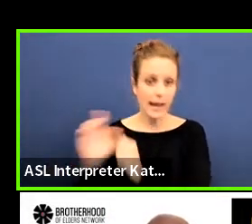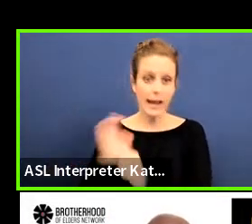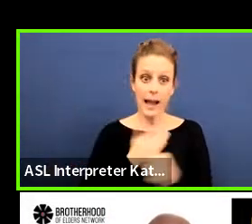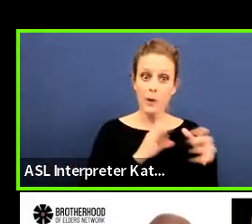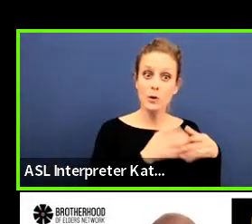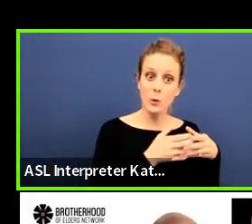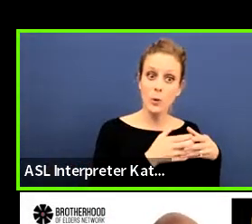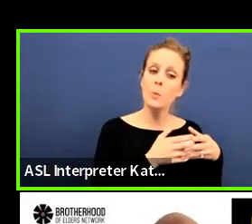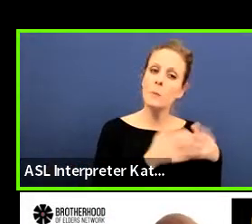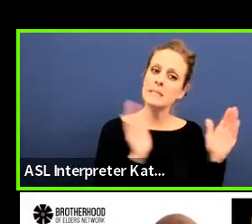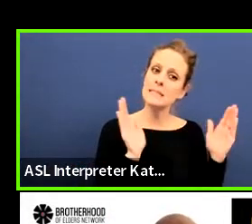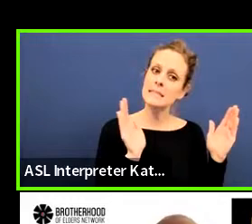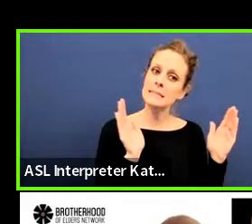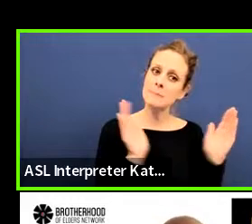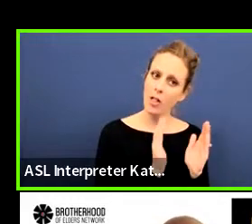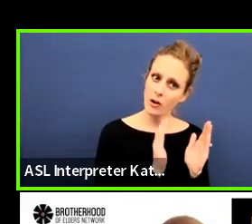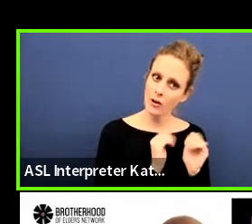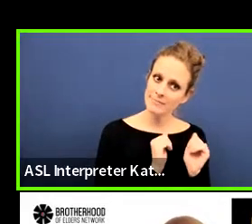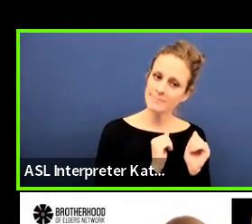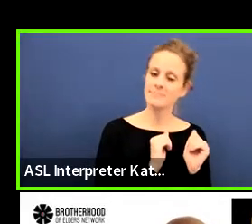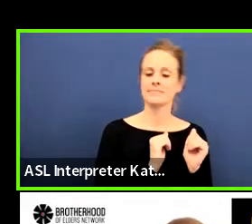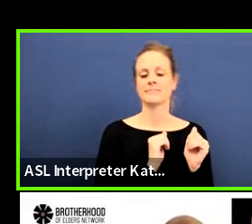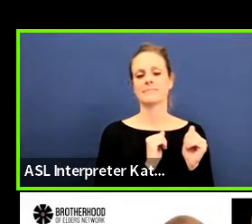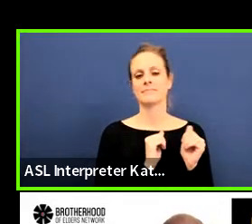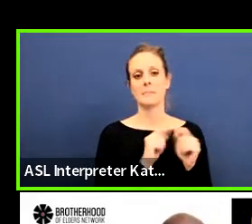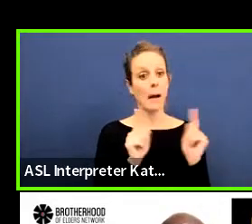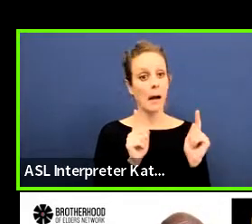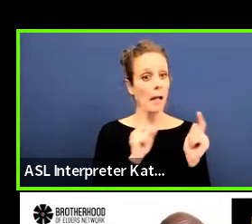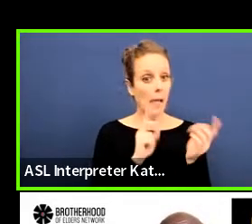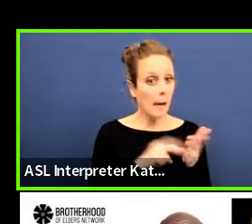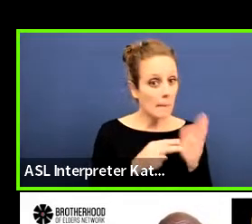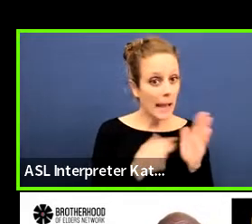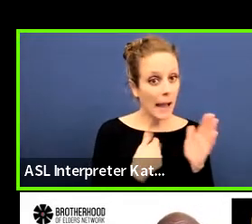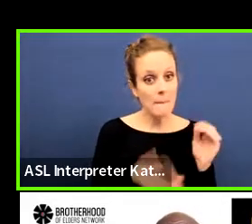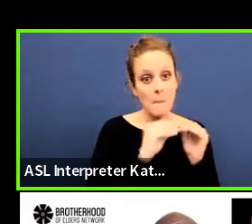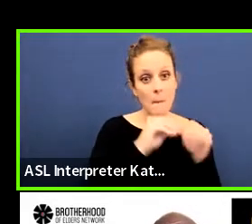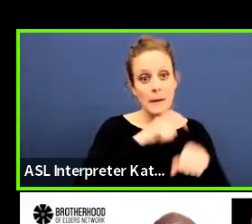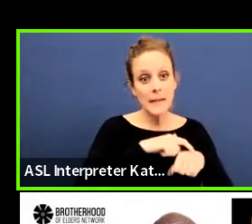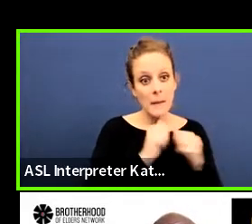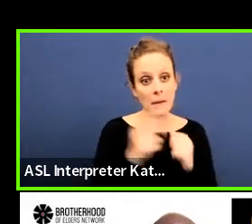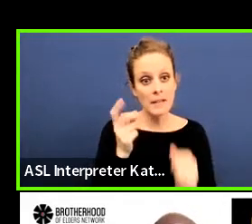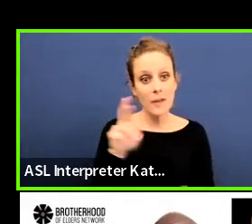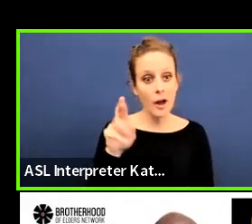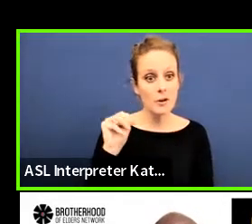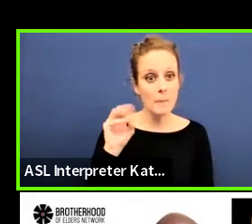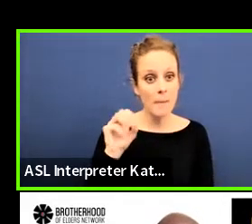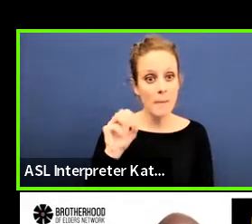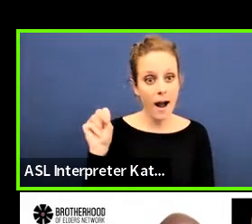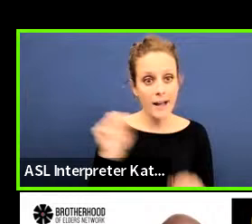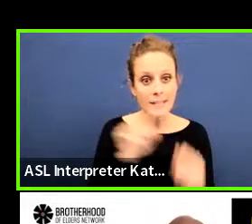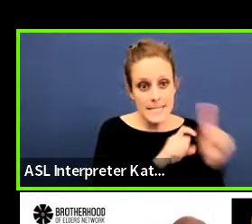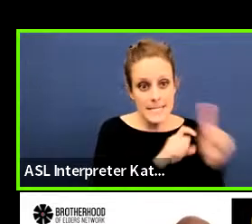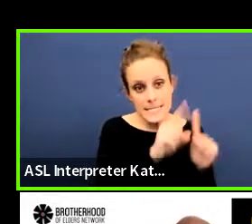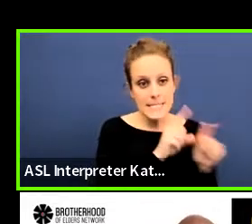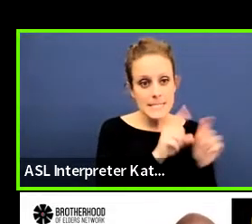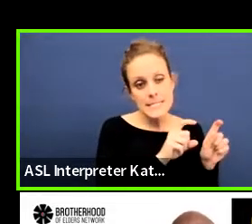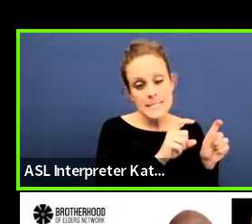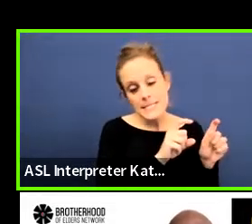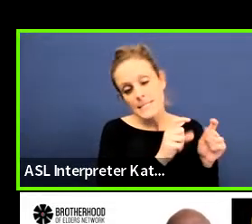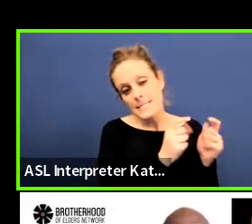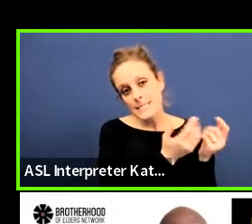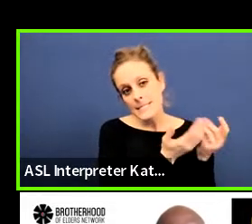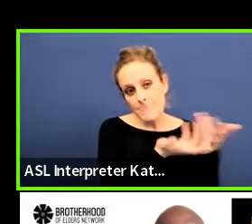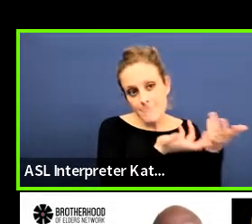was a little bit smaller, and but that just meant we had more time with Dr. Moss, and we had him all to ourselves.